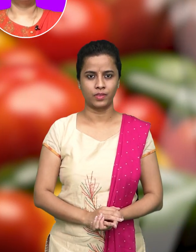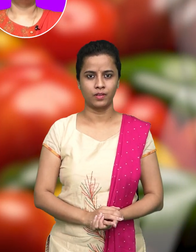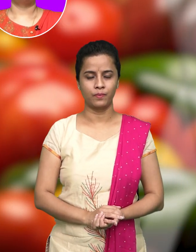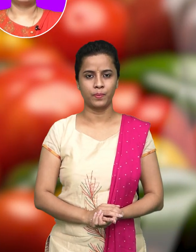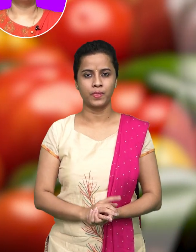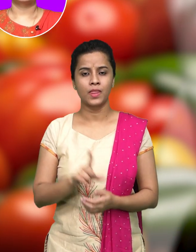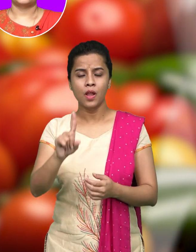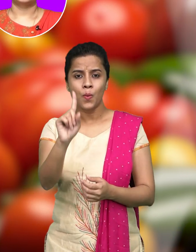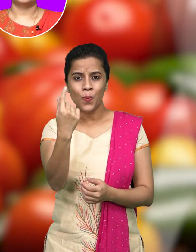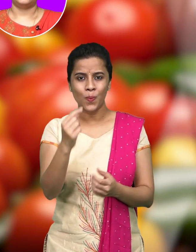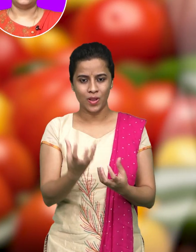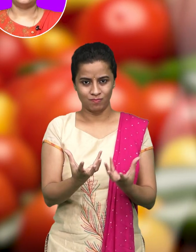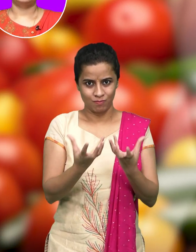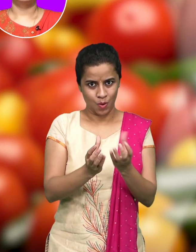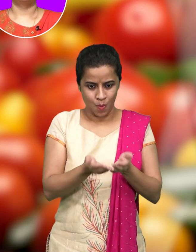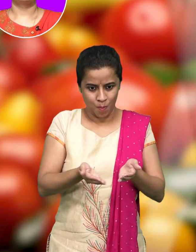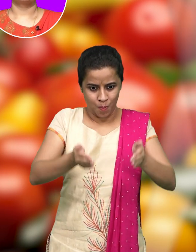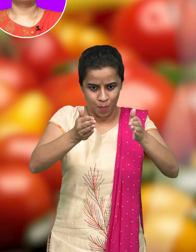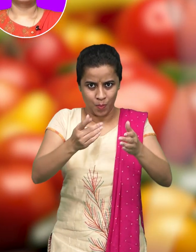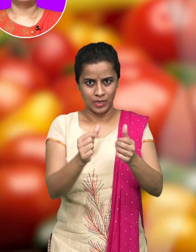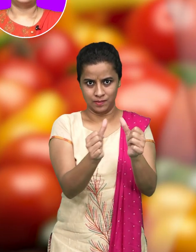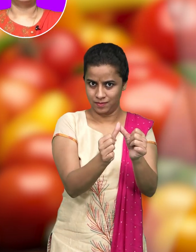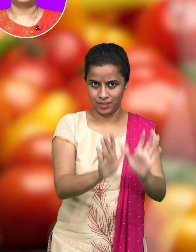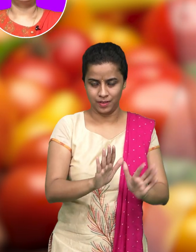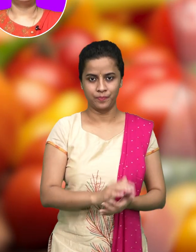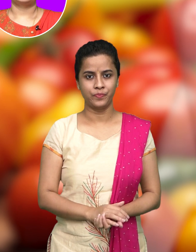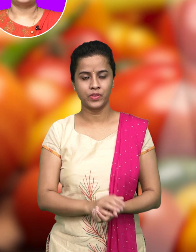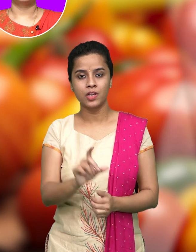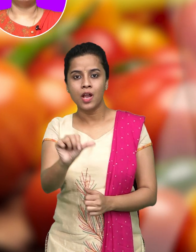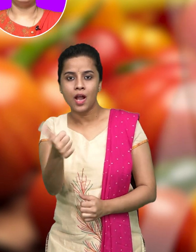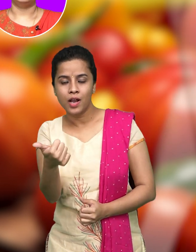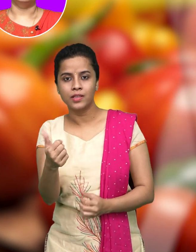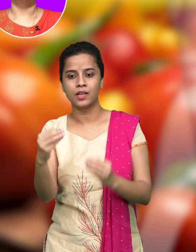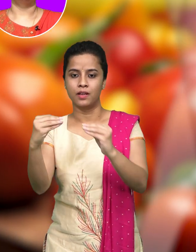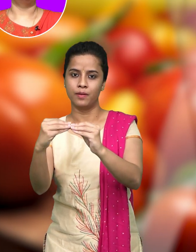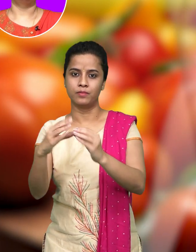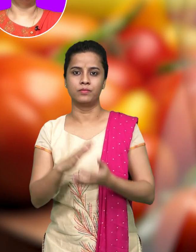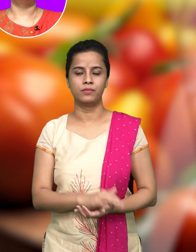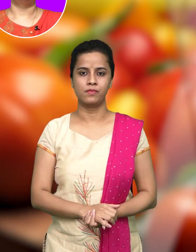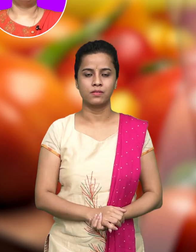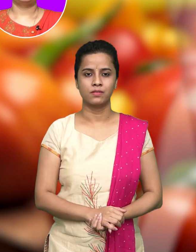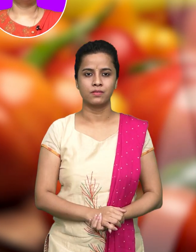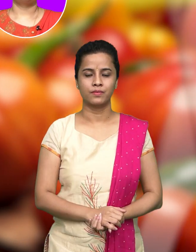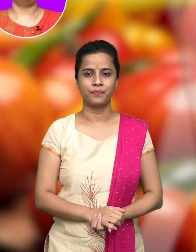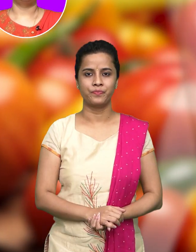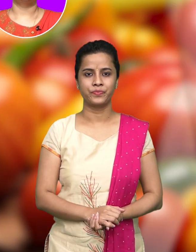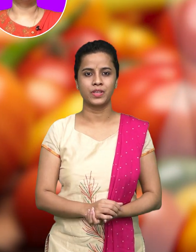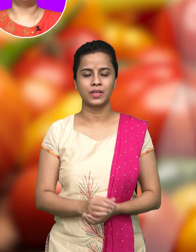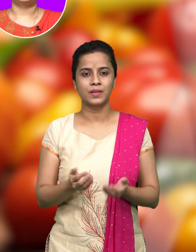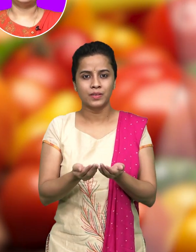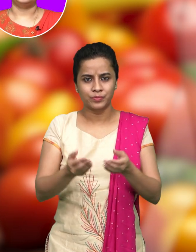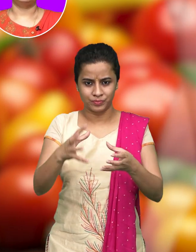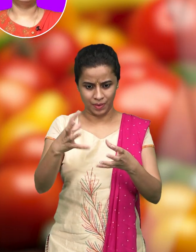Mark one of the pots as A and the other as B. Place a